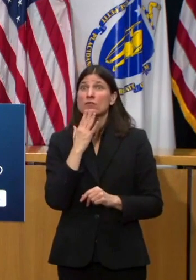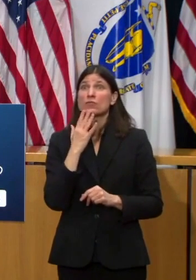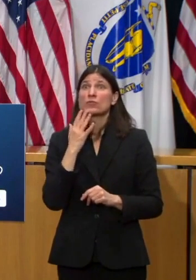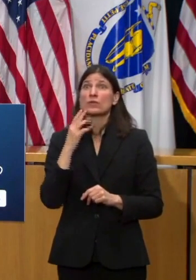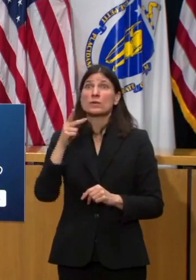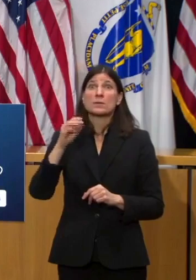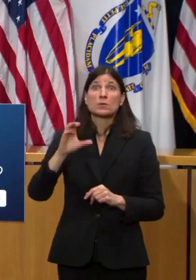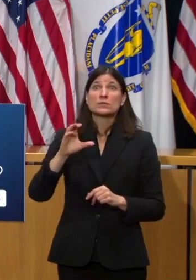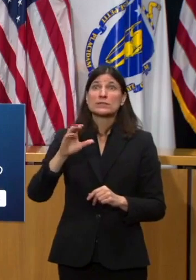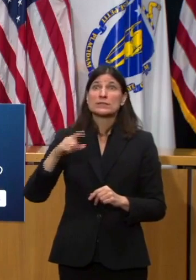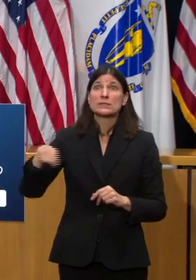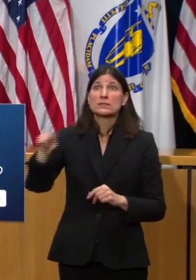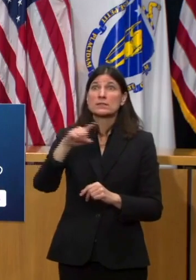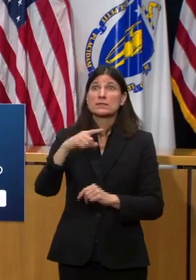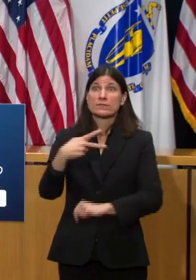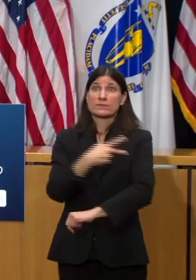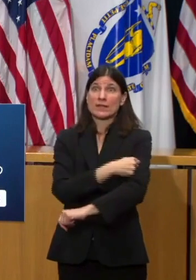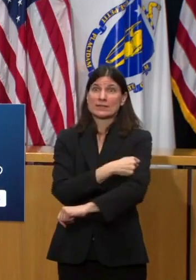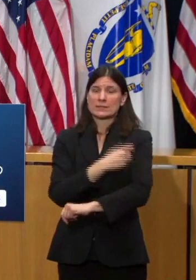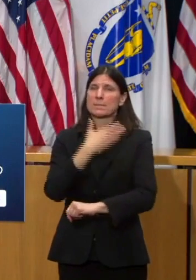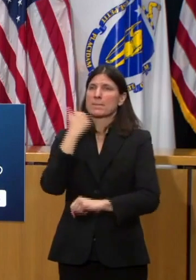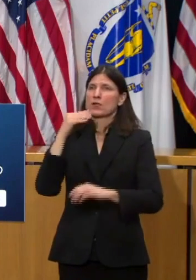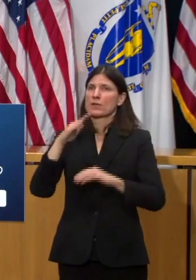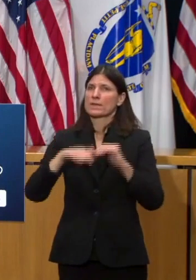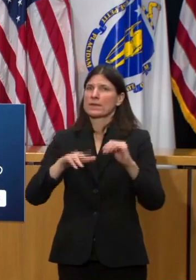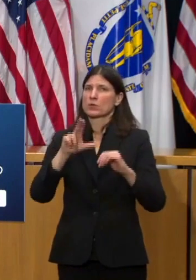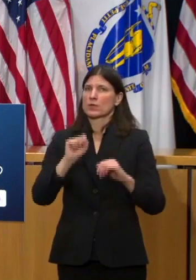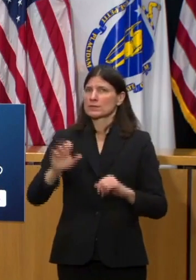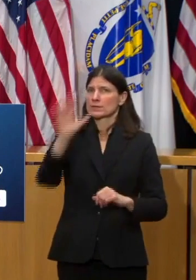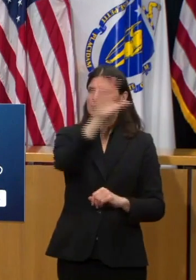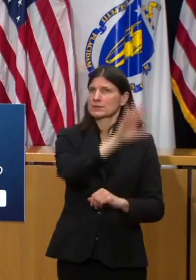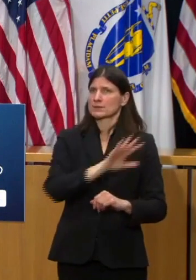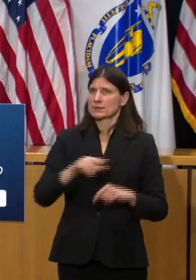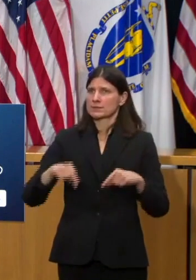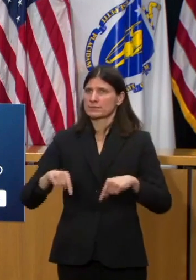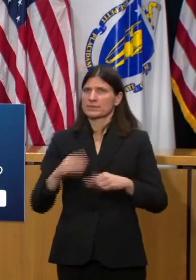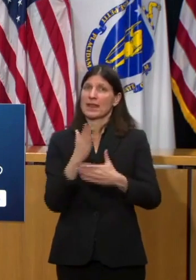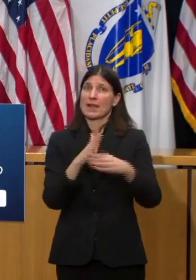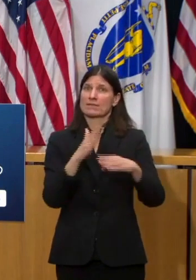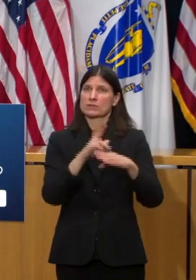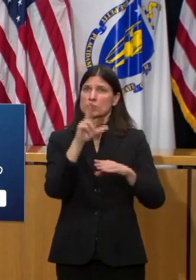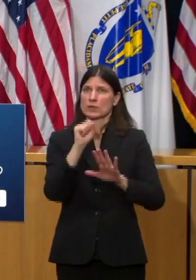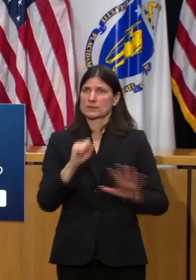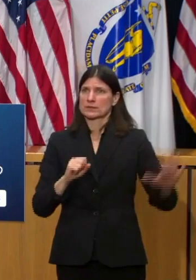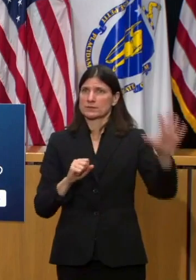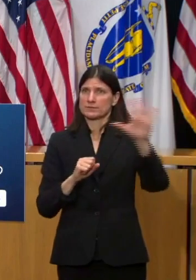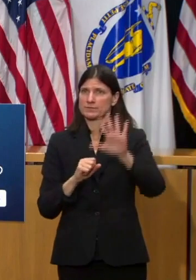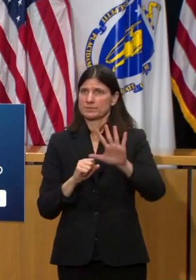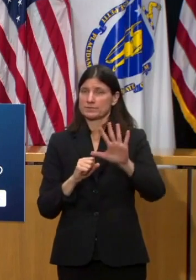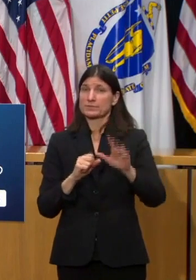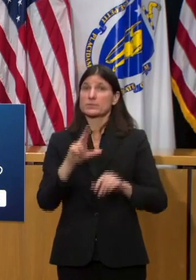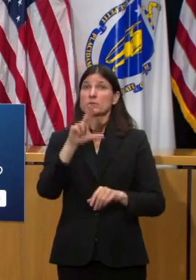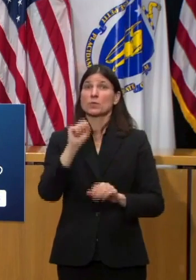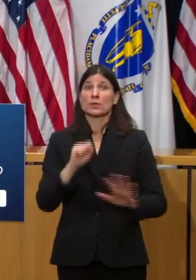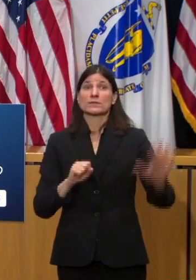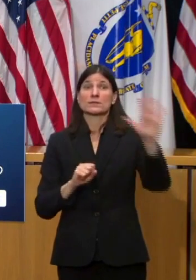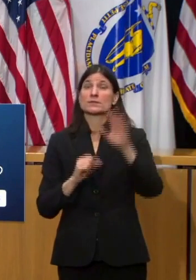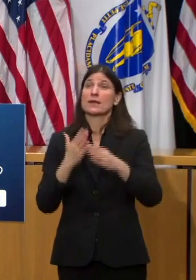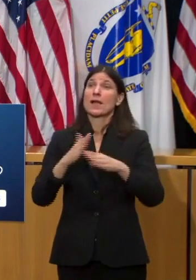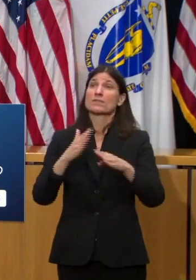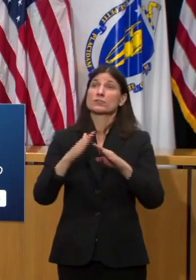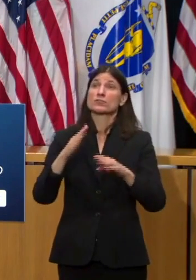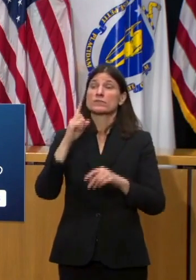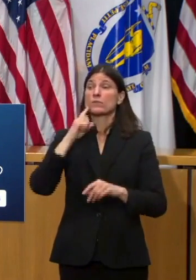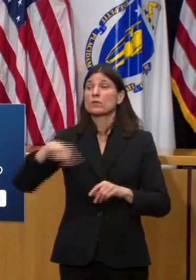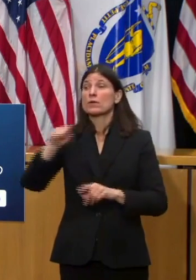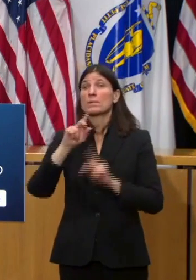national averages, okay? But the national averages are nowhere near where they should be. That said, there's also a significant number of people, as we've been